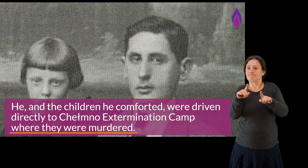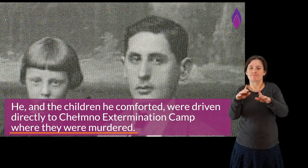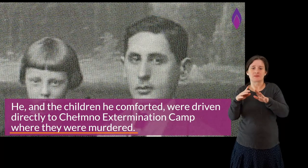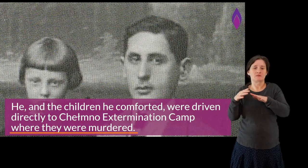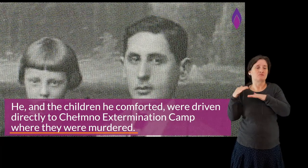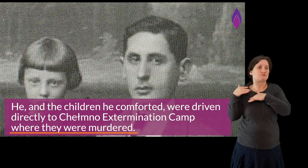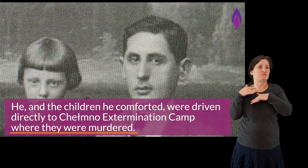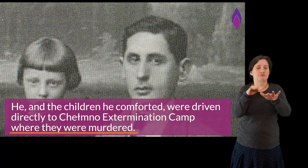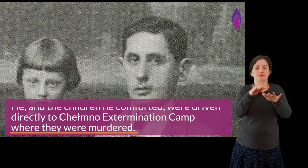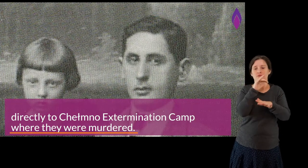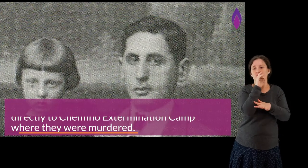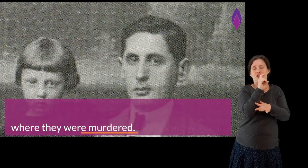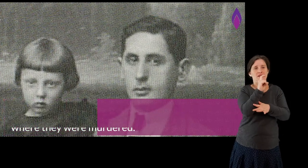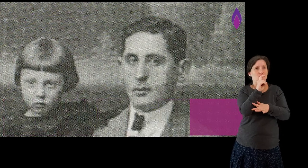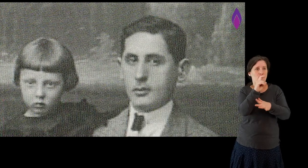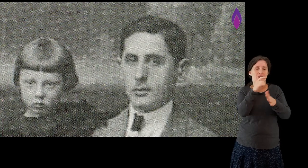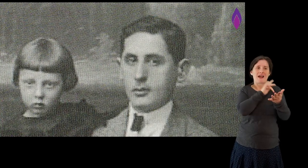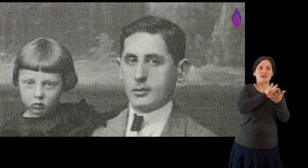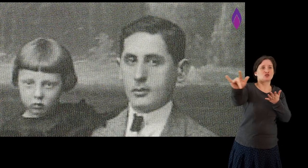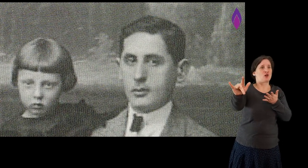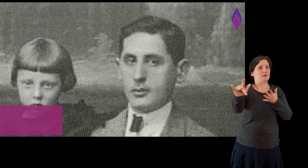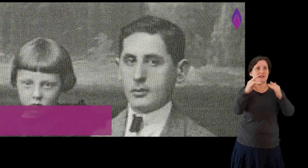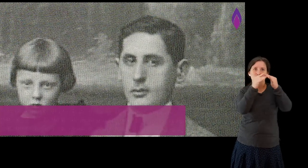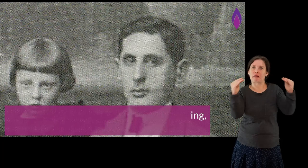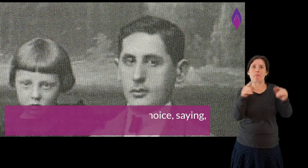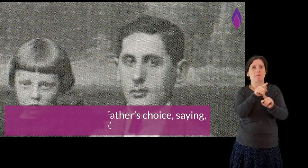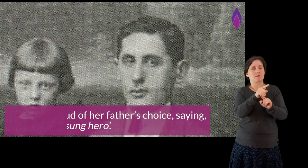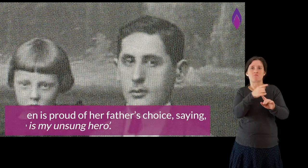directly to Chelmno extermination camp, where they were murdered.